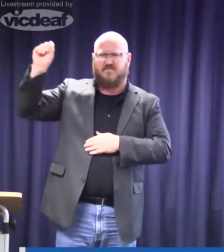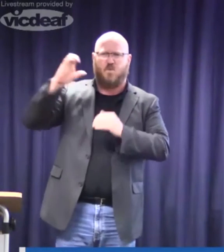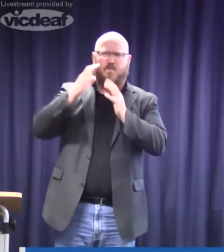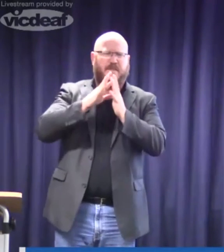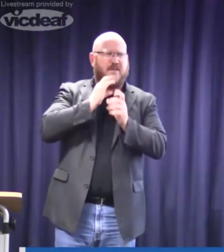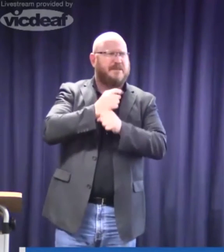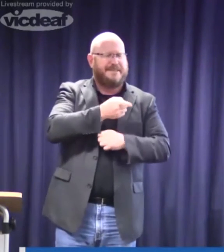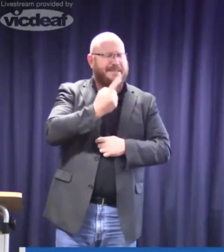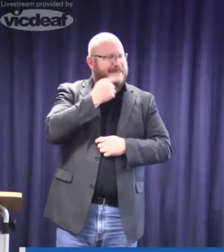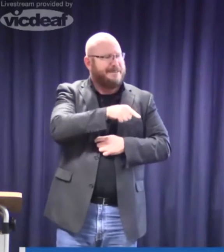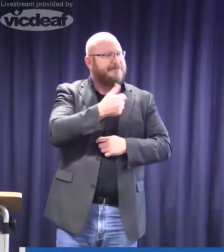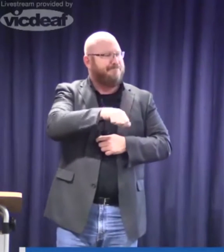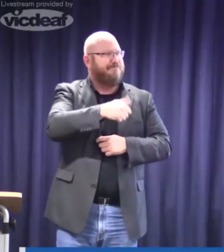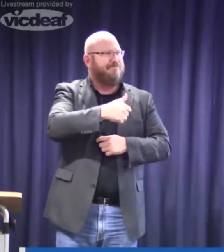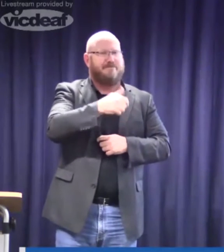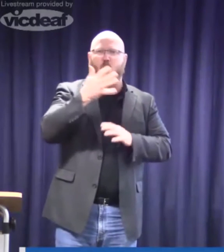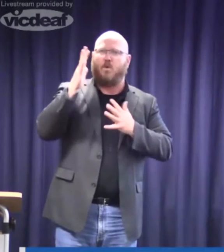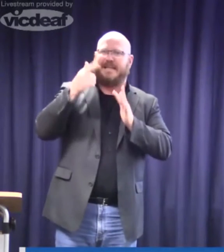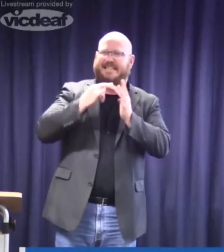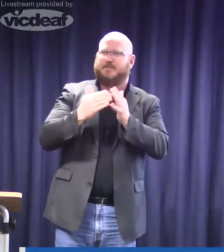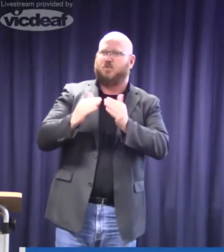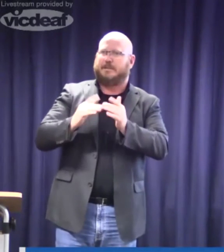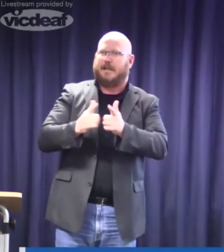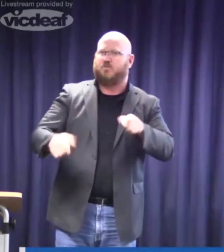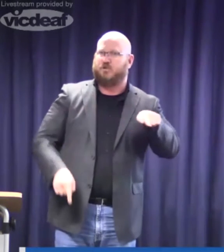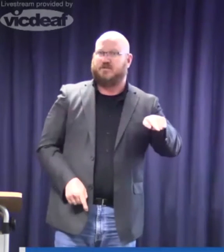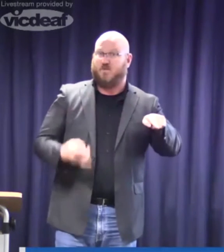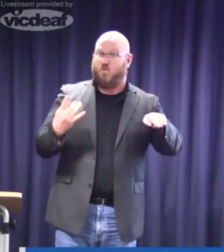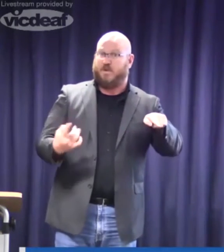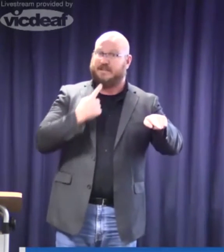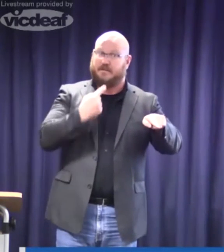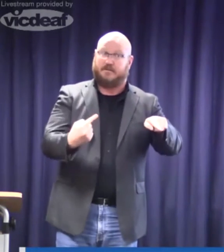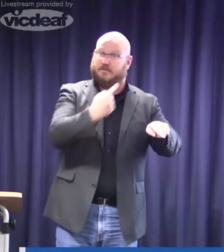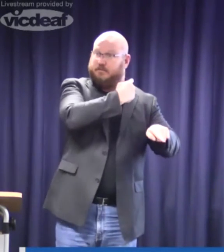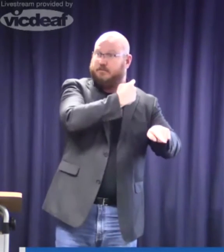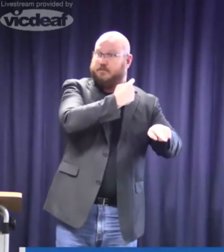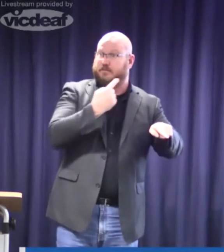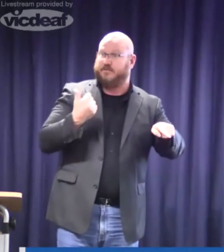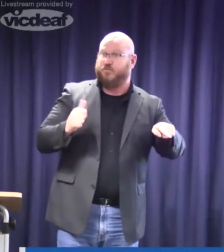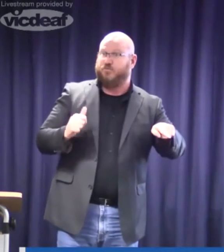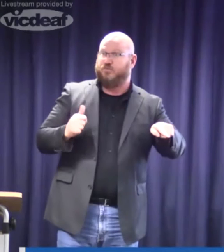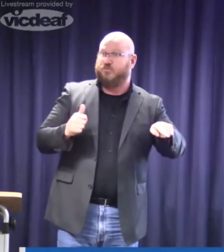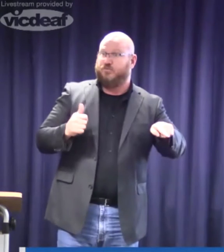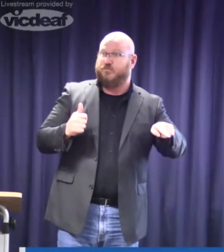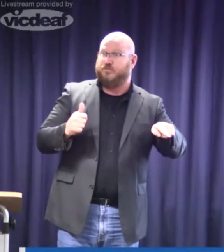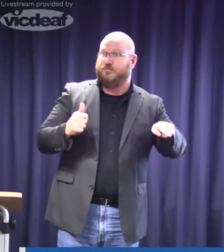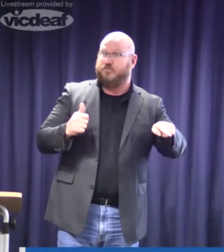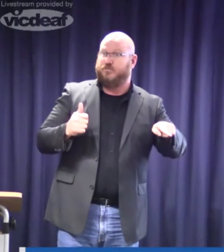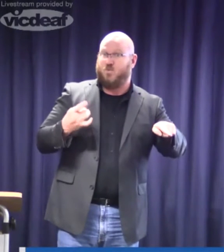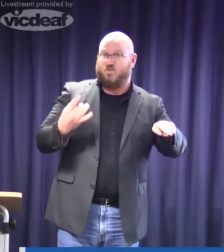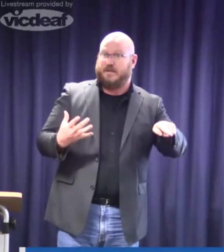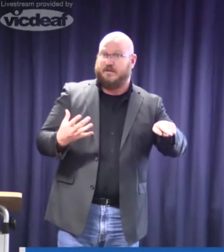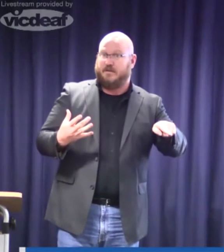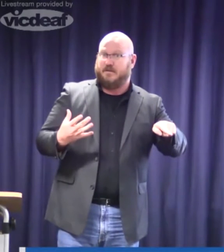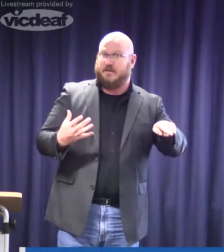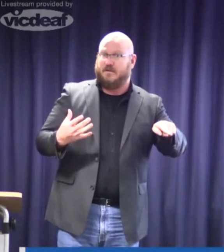In 1991, Dawkins, he acknowledged that Auslan is a community language. Way back then,